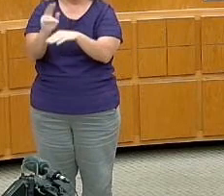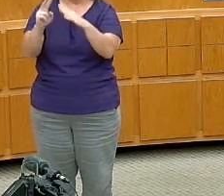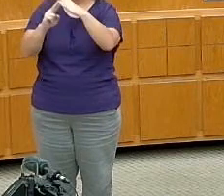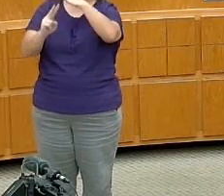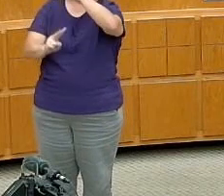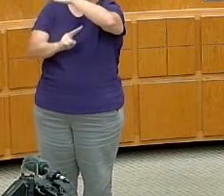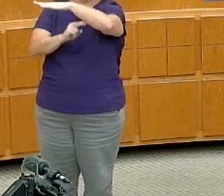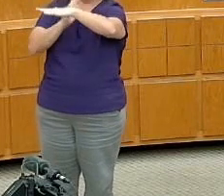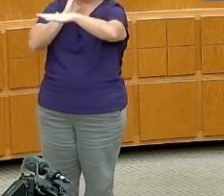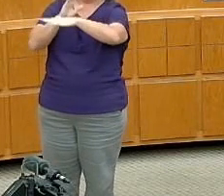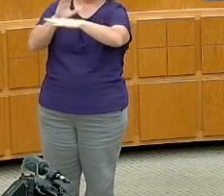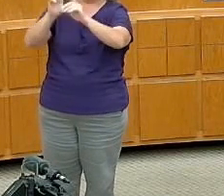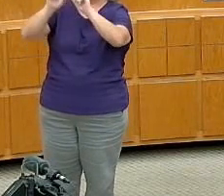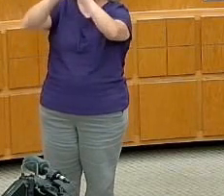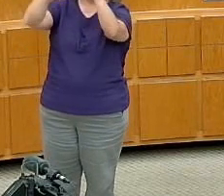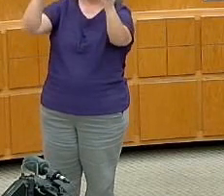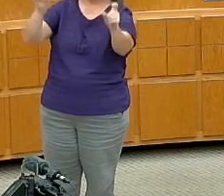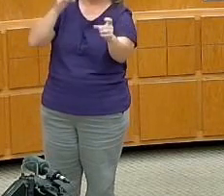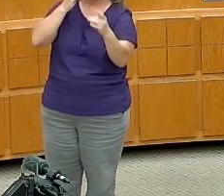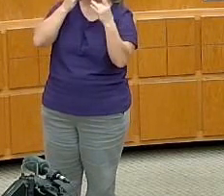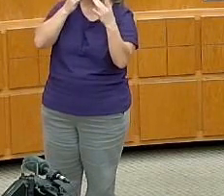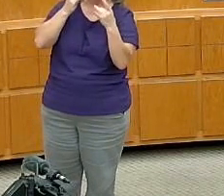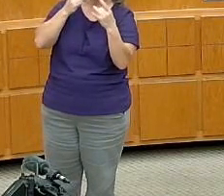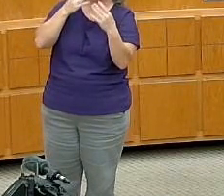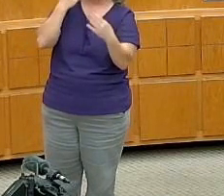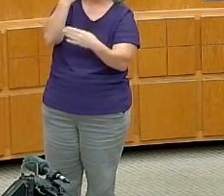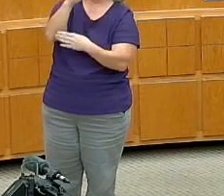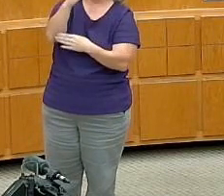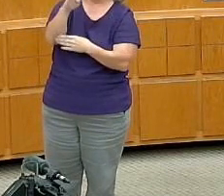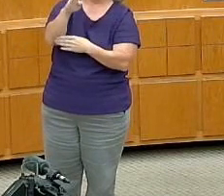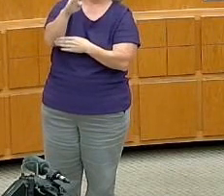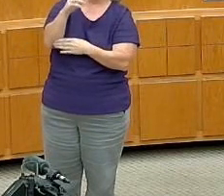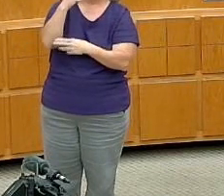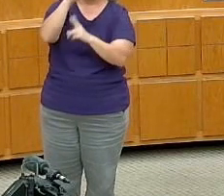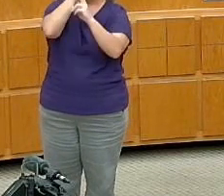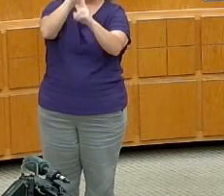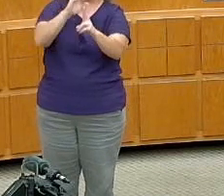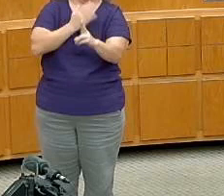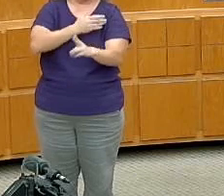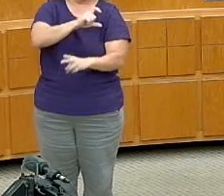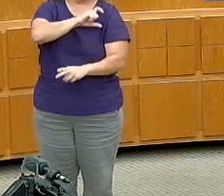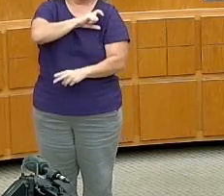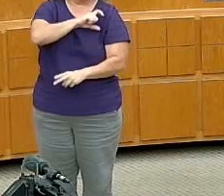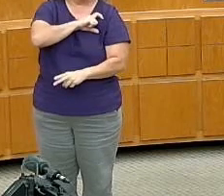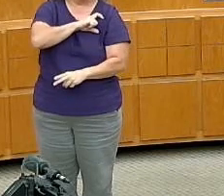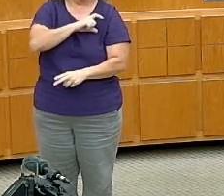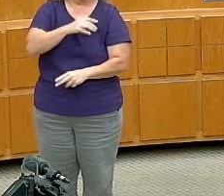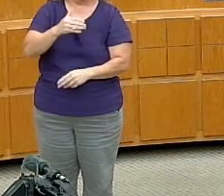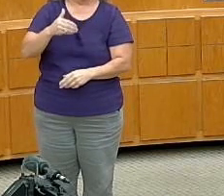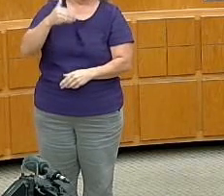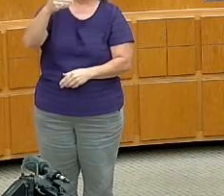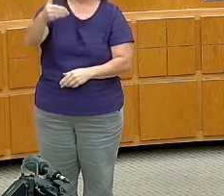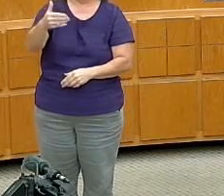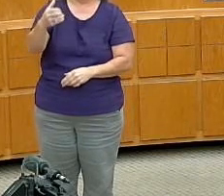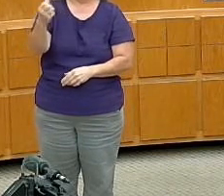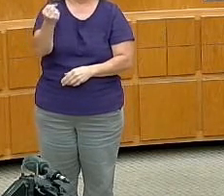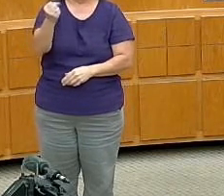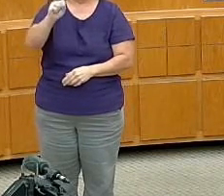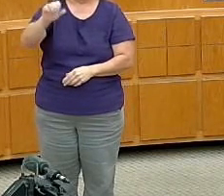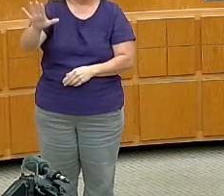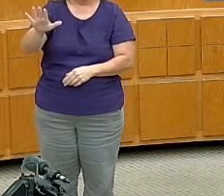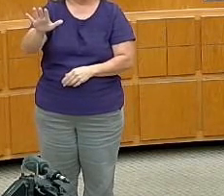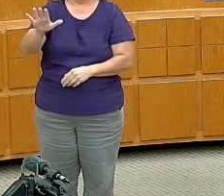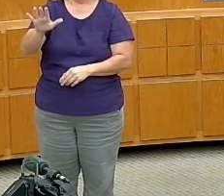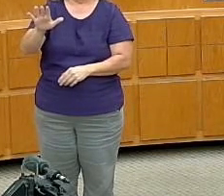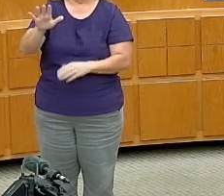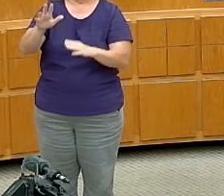blue, and that'll be to salute our police officers. And then over the weekend, Saturday and Sunday, the bridge will be in